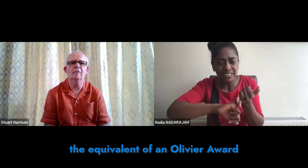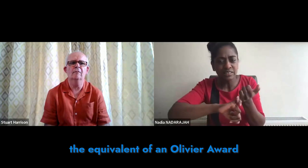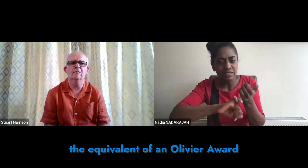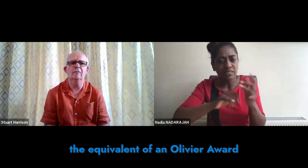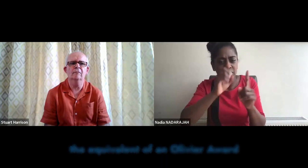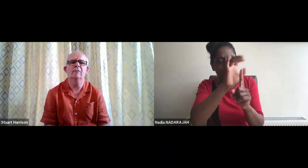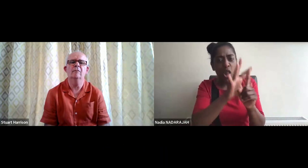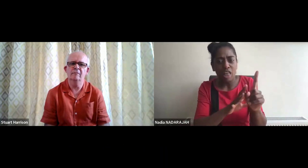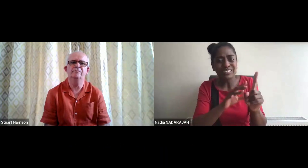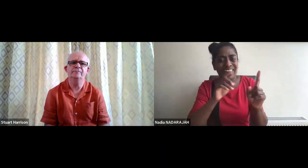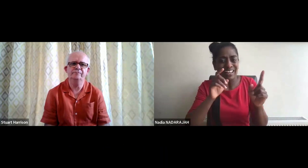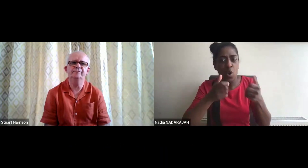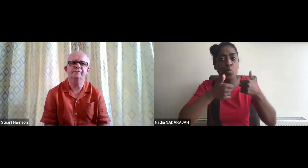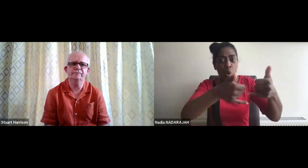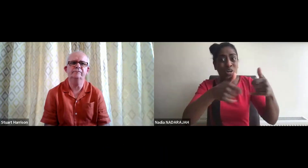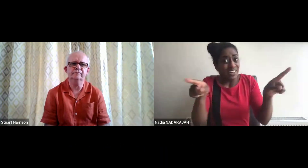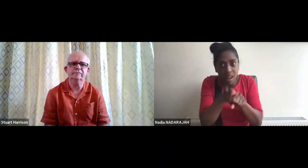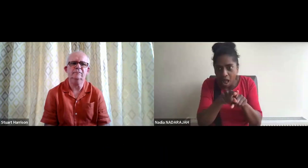Olivier Award.